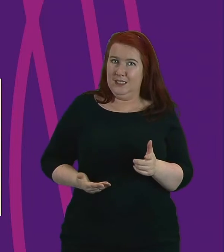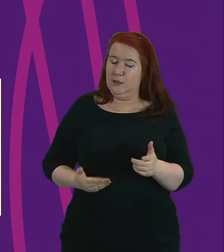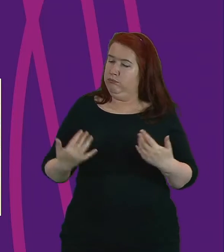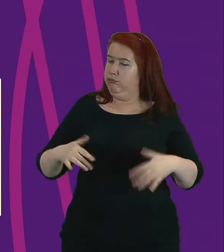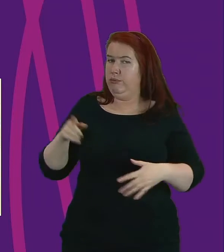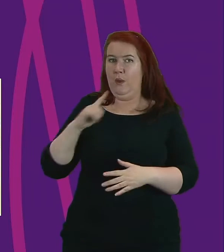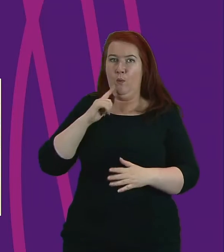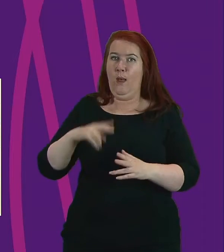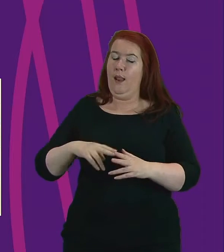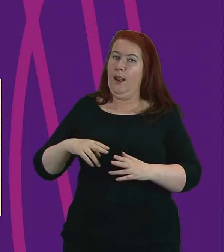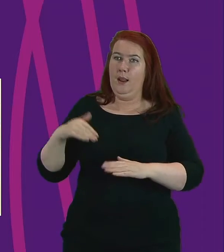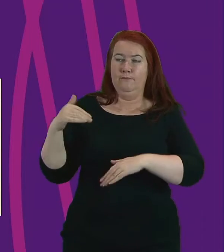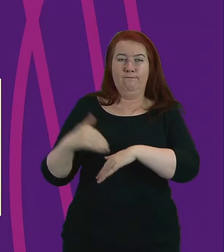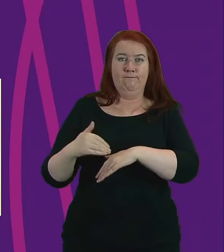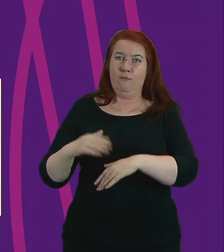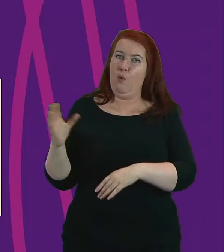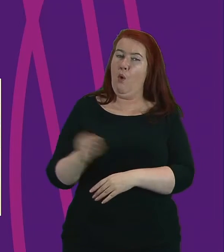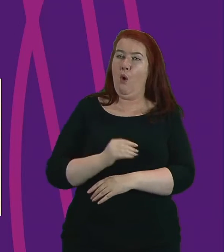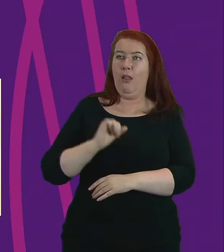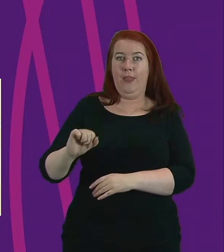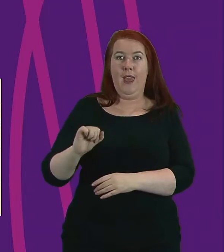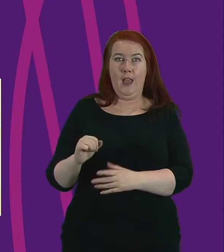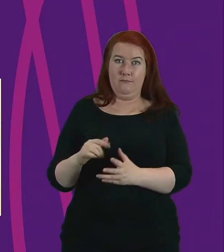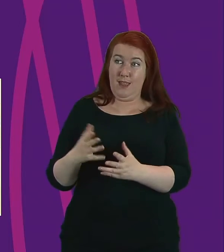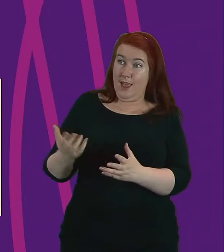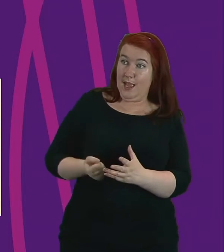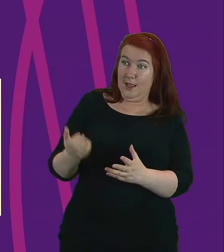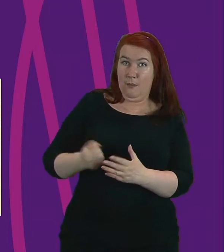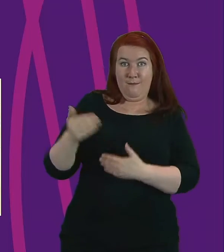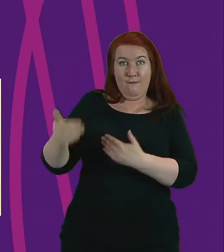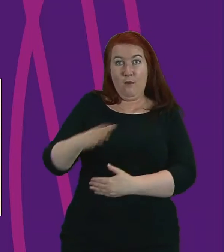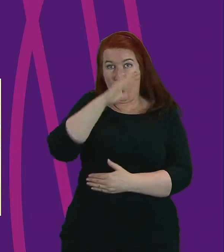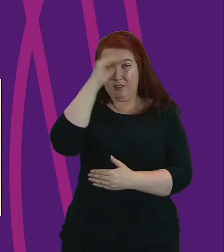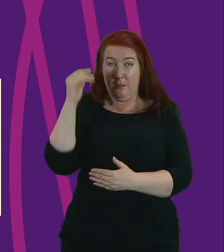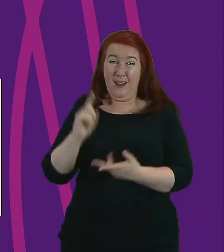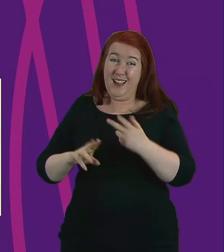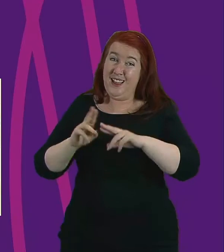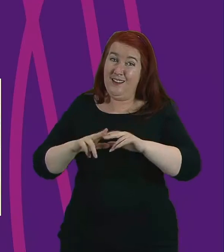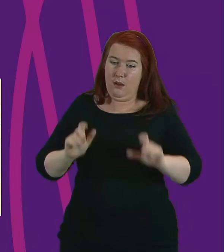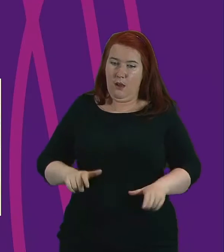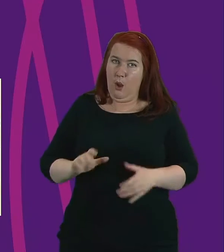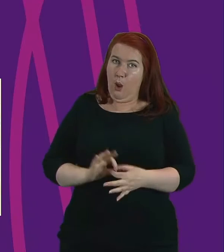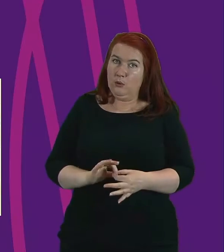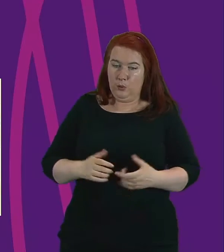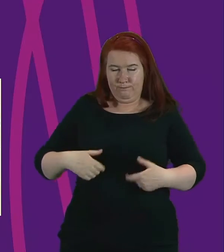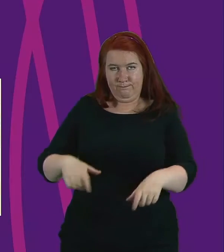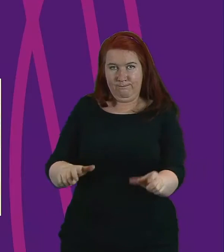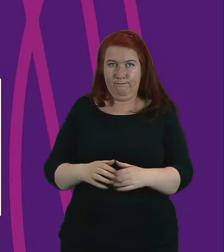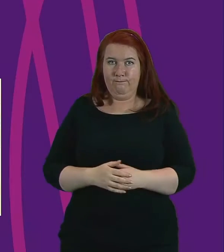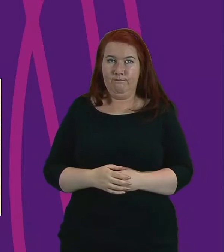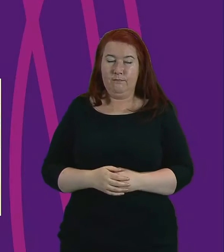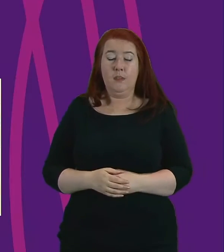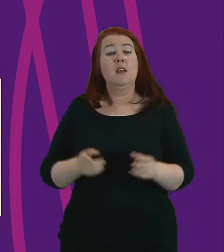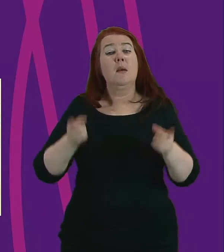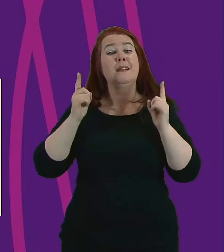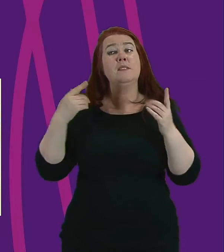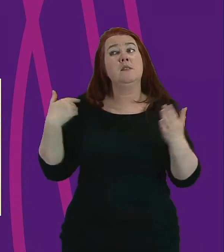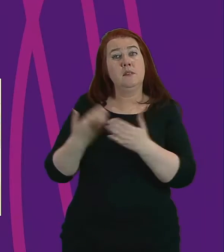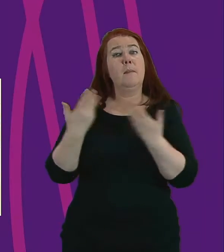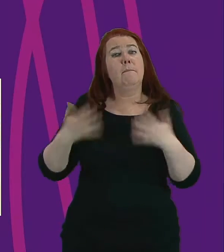all of their peak season income if the lockdown continues. Ministers have responded positively to